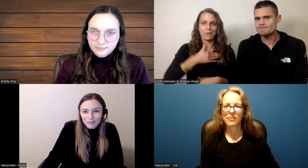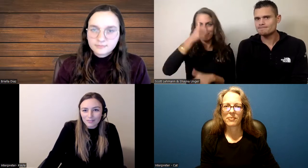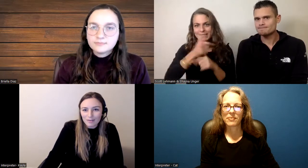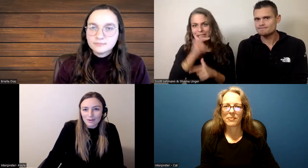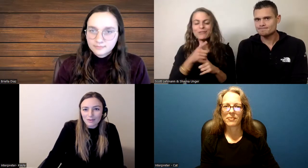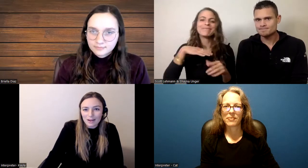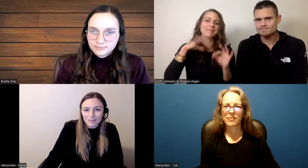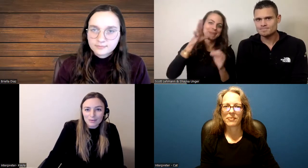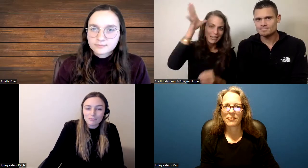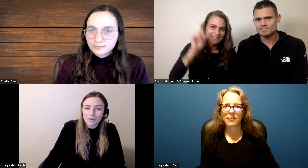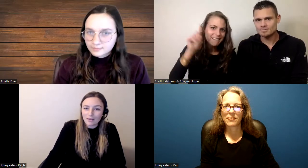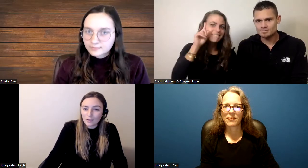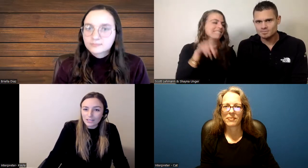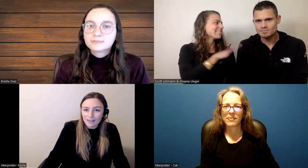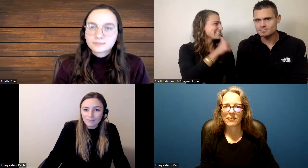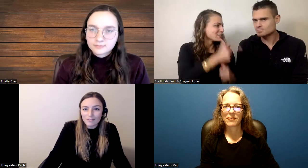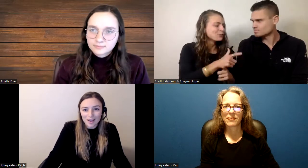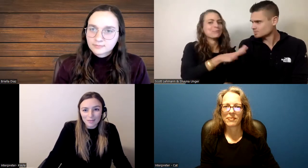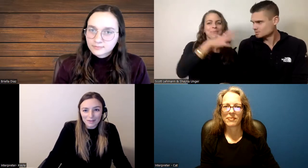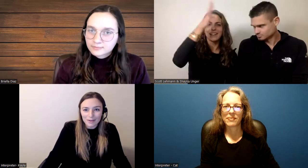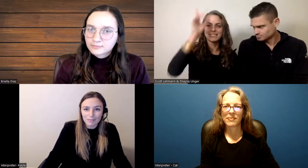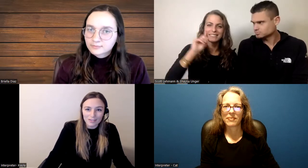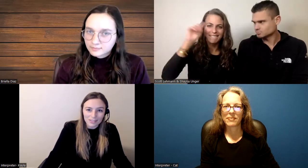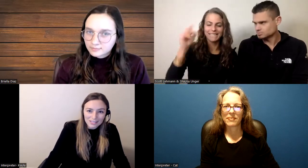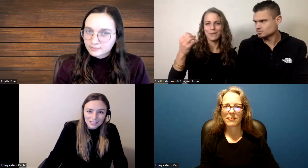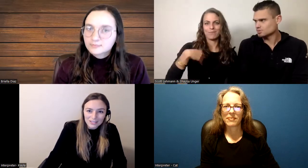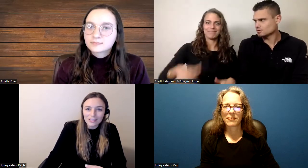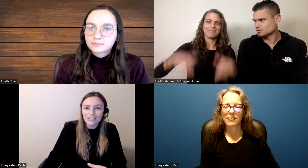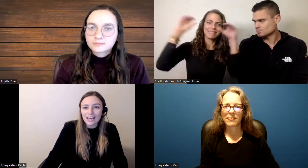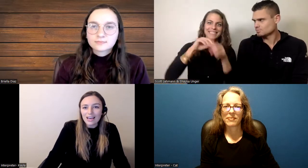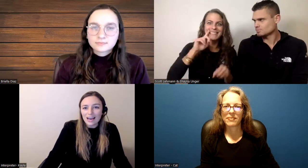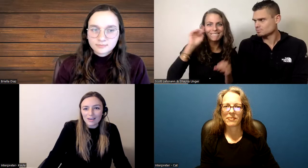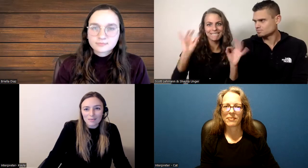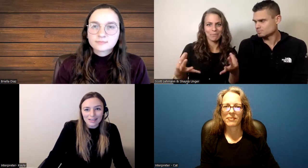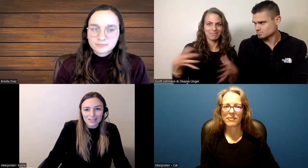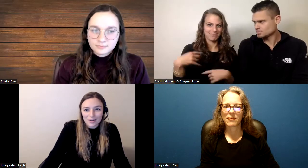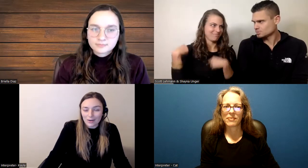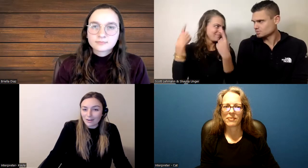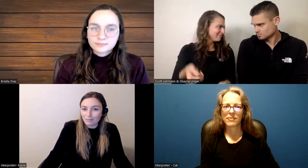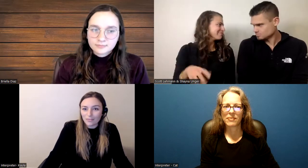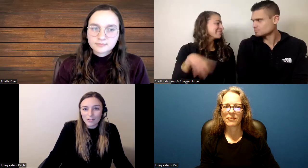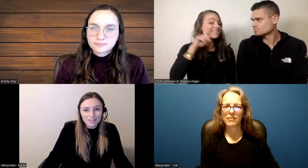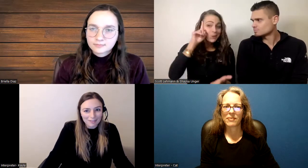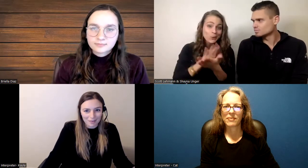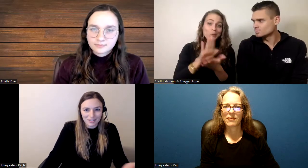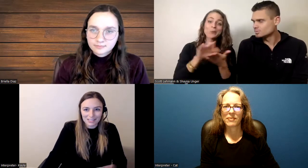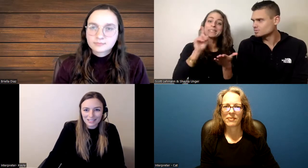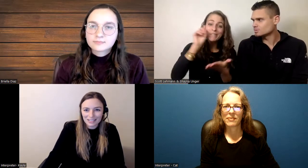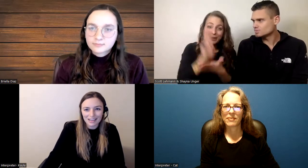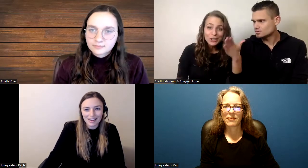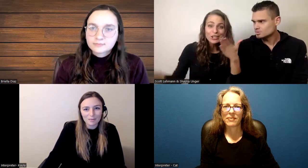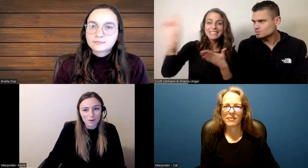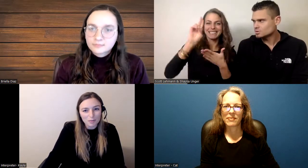deaf and I'm from a fully deaf family with brothers and sisters. And so we are full deaf